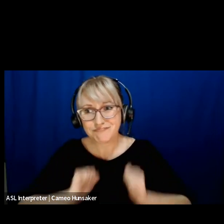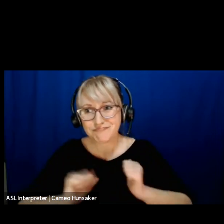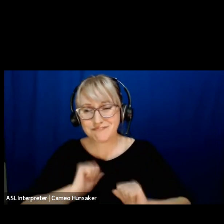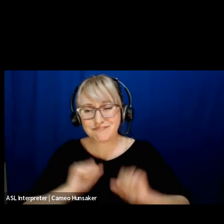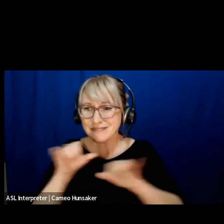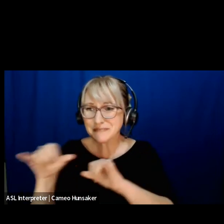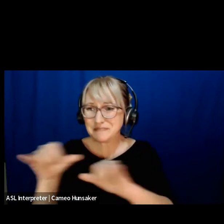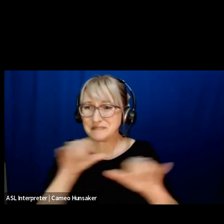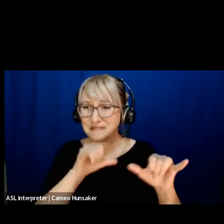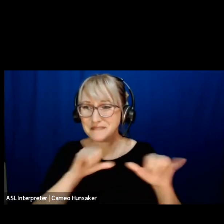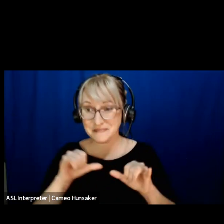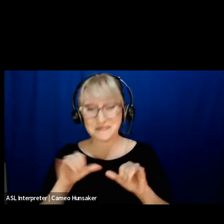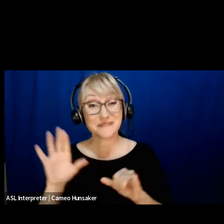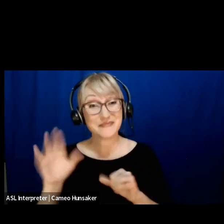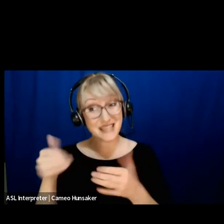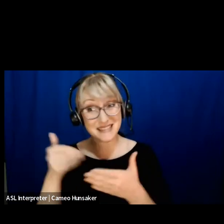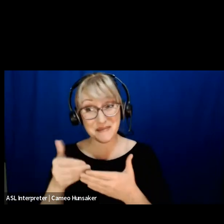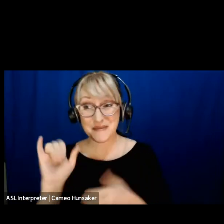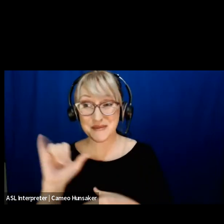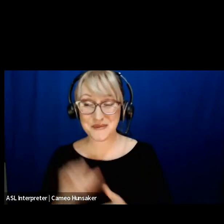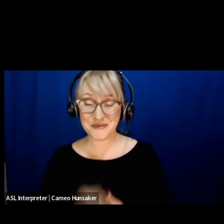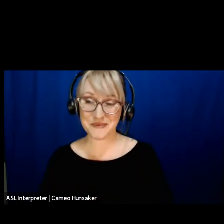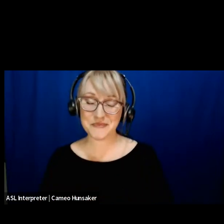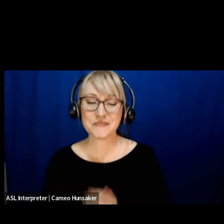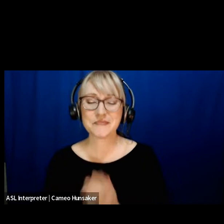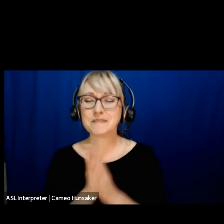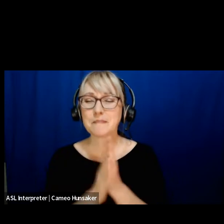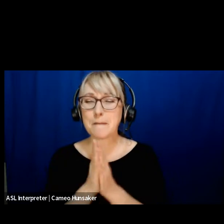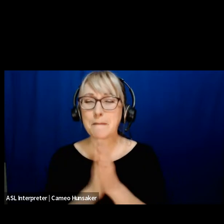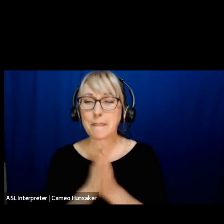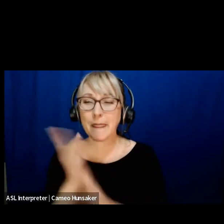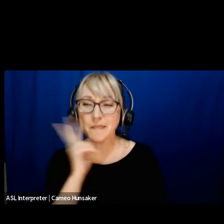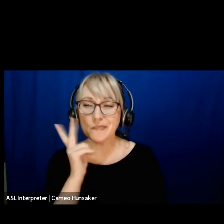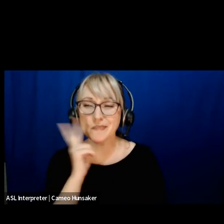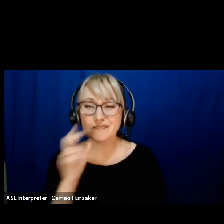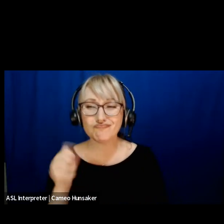up too. Let's see, what else?